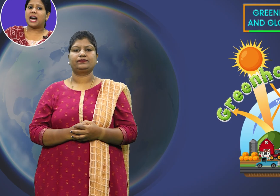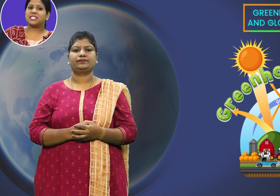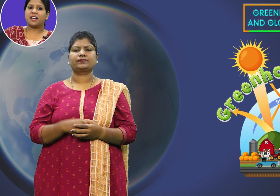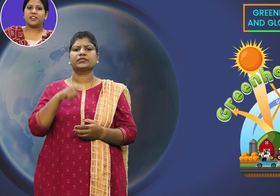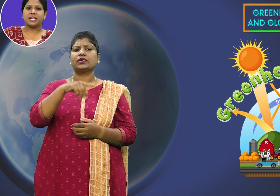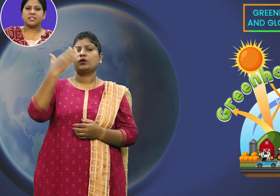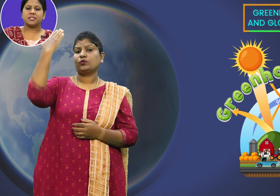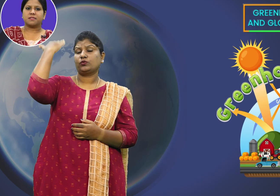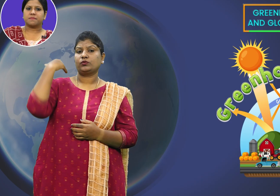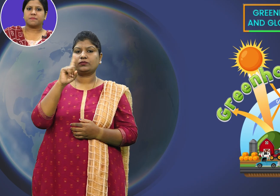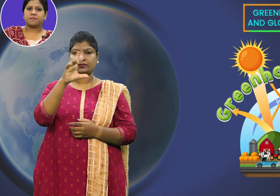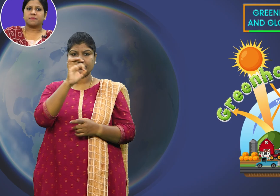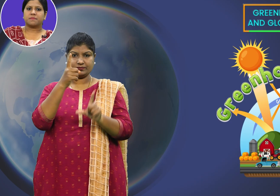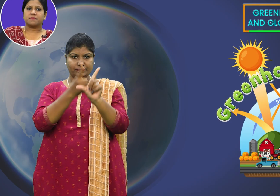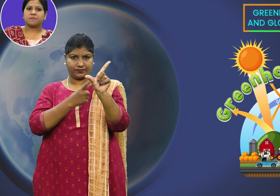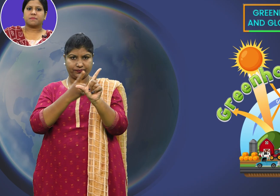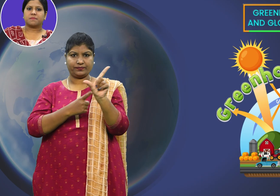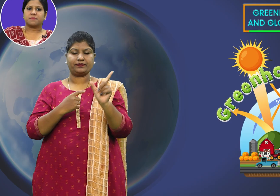Over the last 100 years,